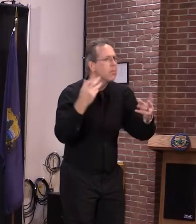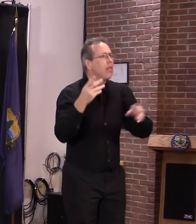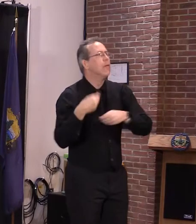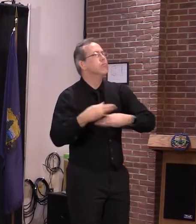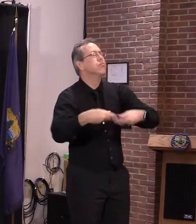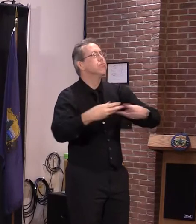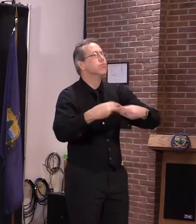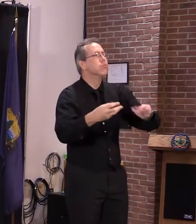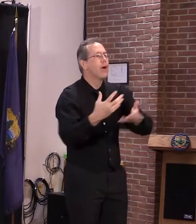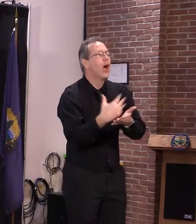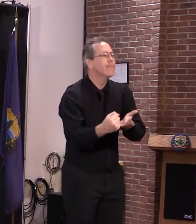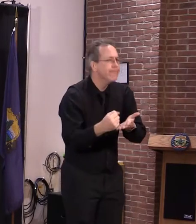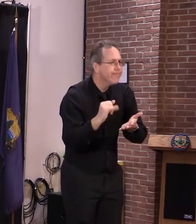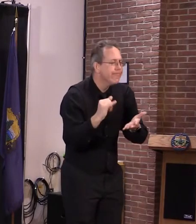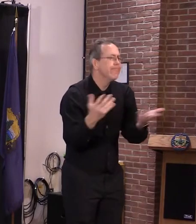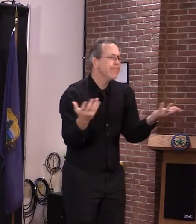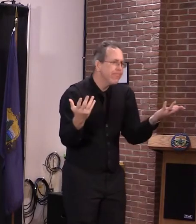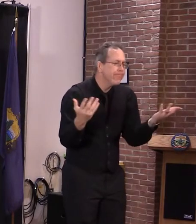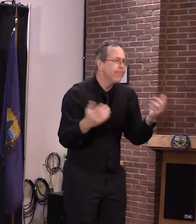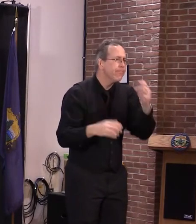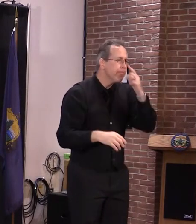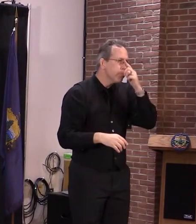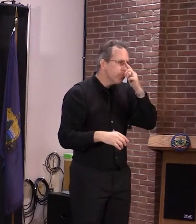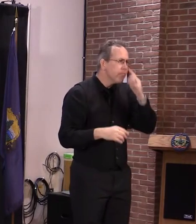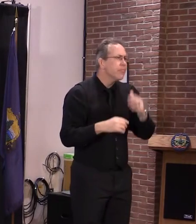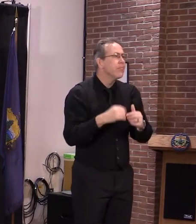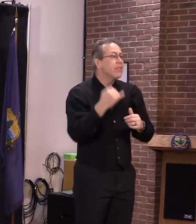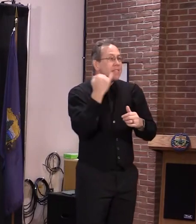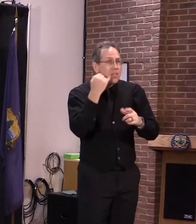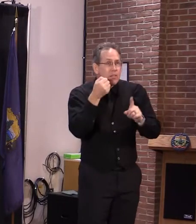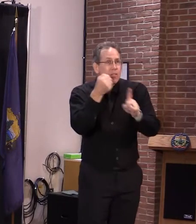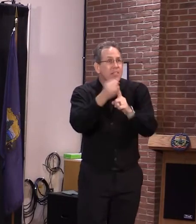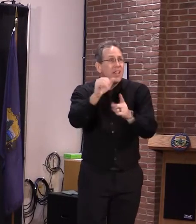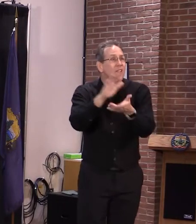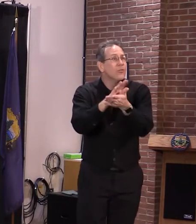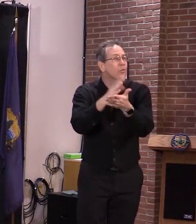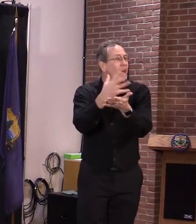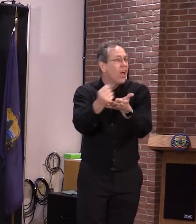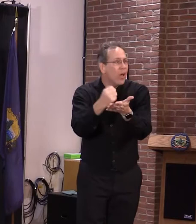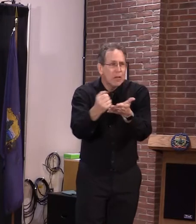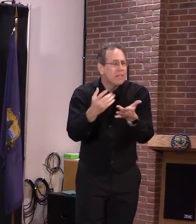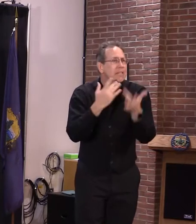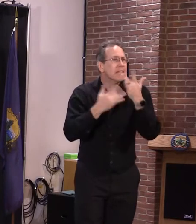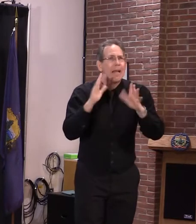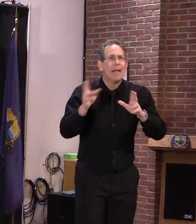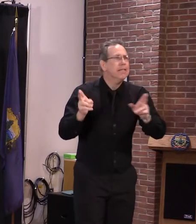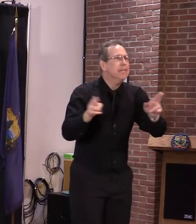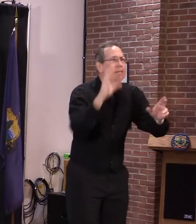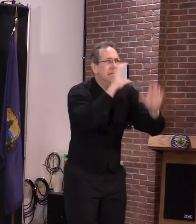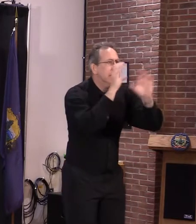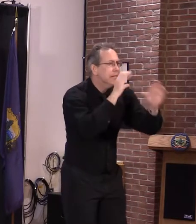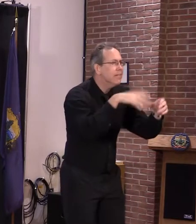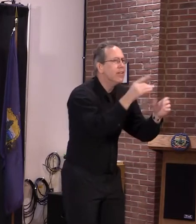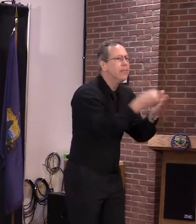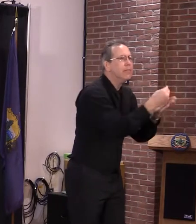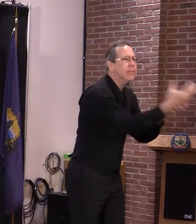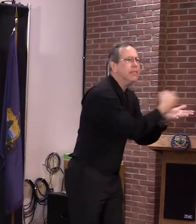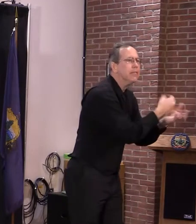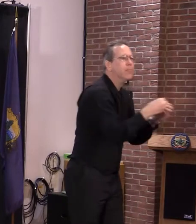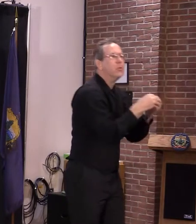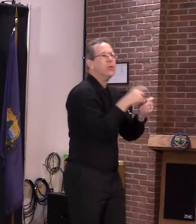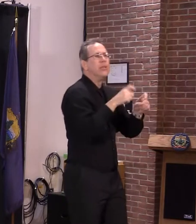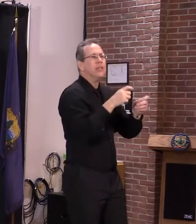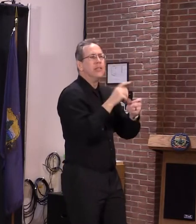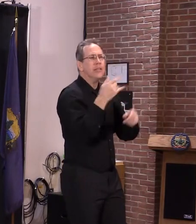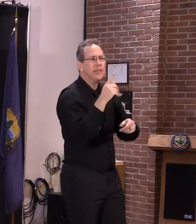more quickly than others. When this happens, we rush to provide tests to them as quickly as possible. I just want to